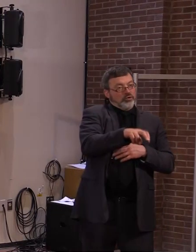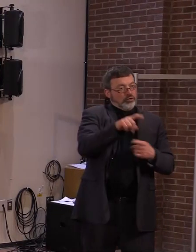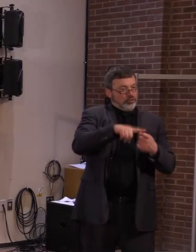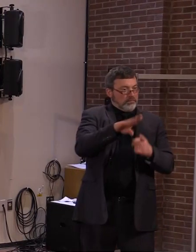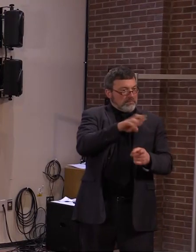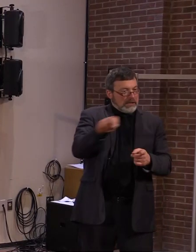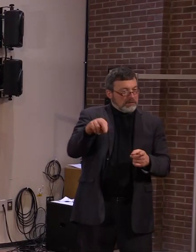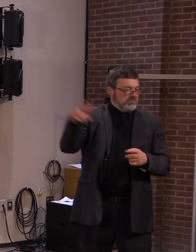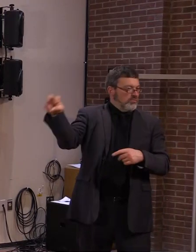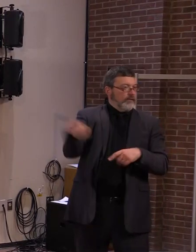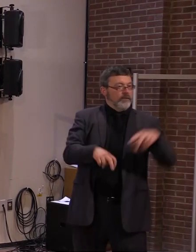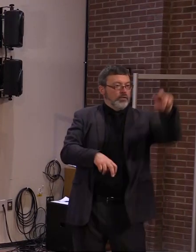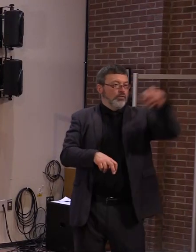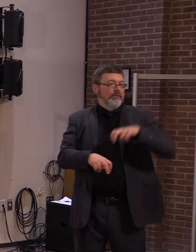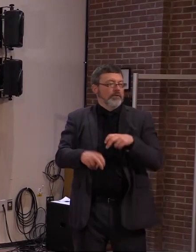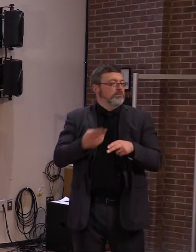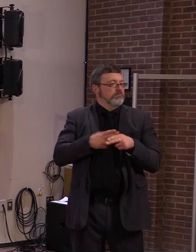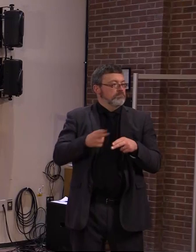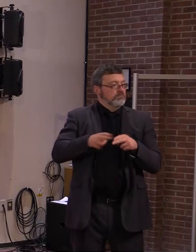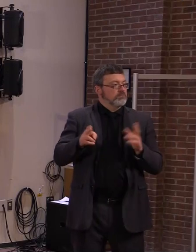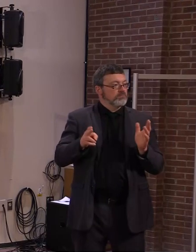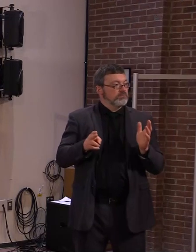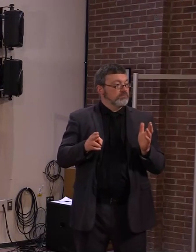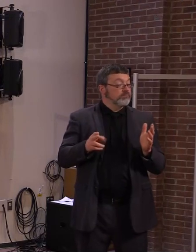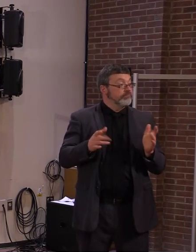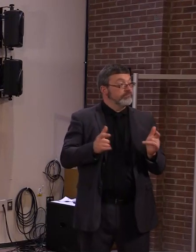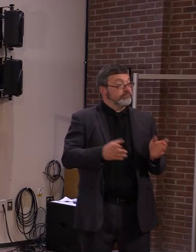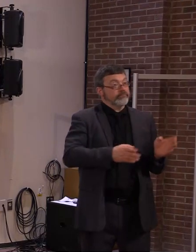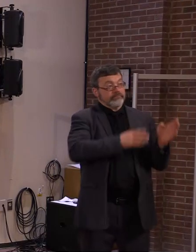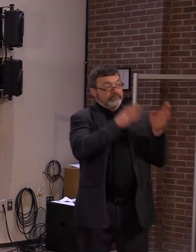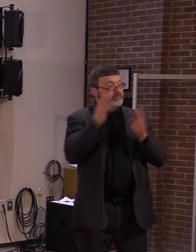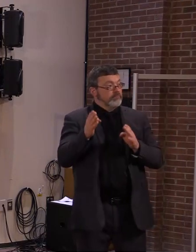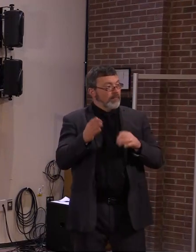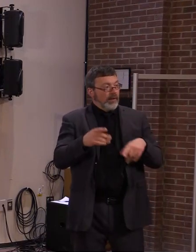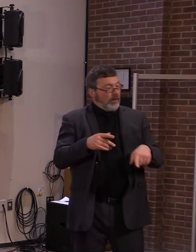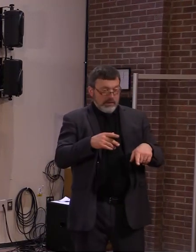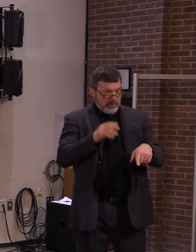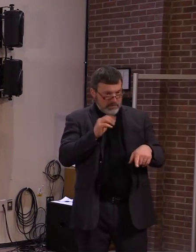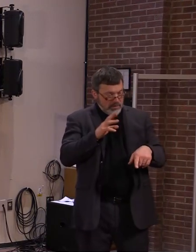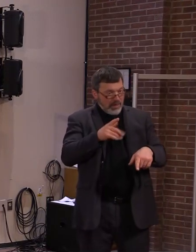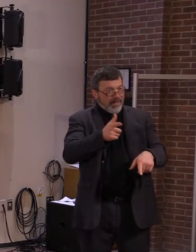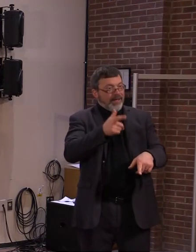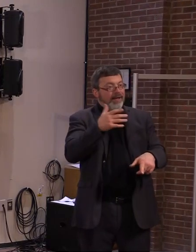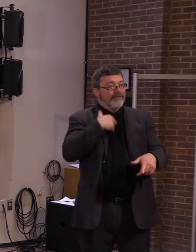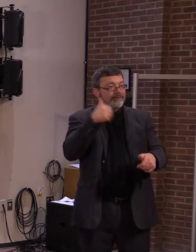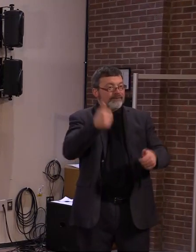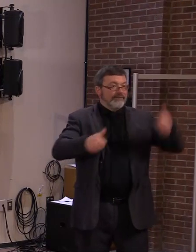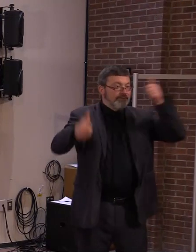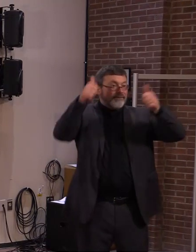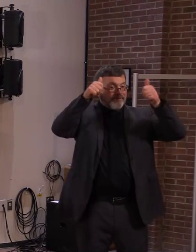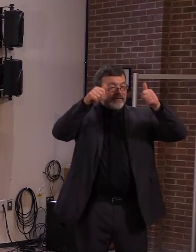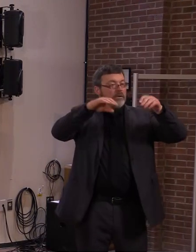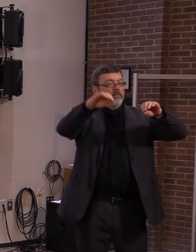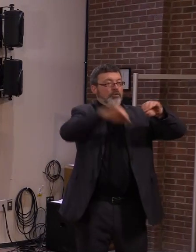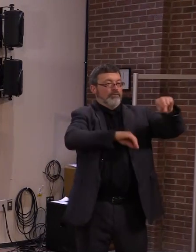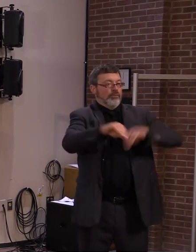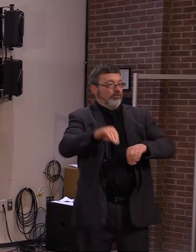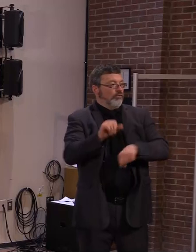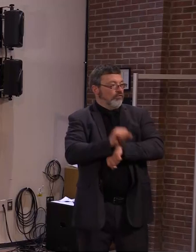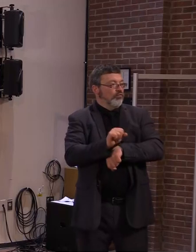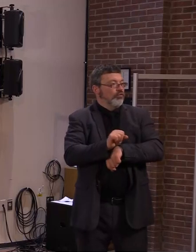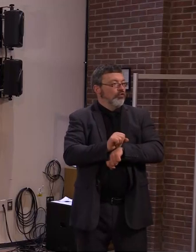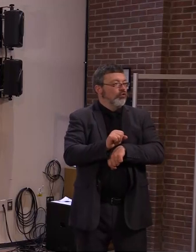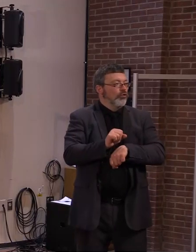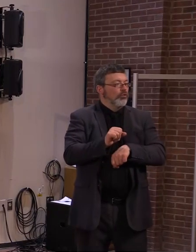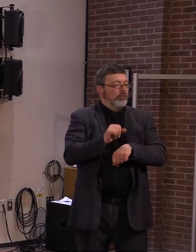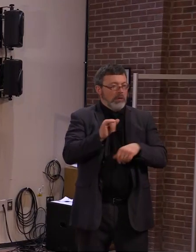Or they're using existing staff and being creative in how they're using existing staff. There's 3 sort of ways that they're doing